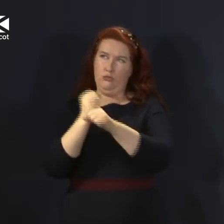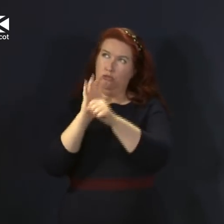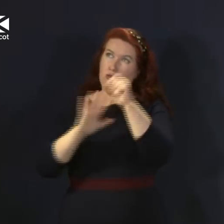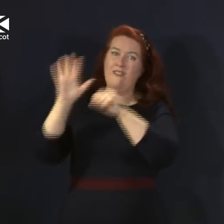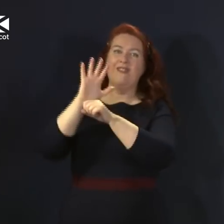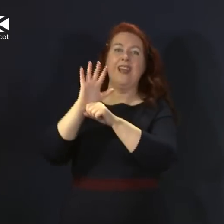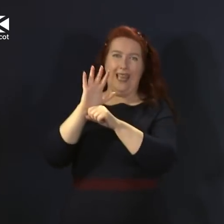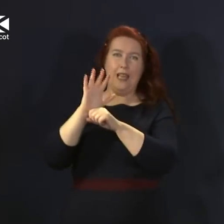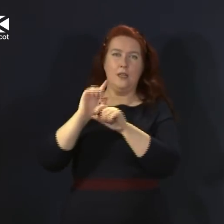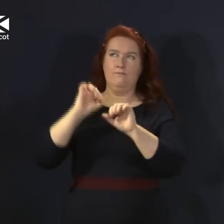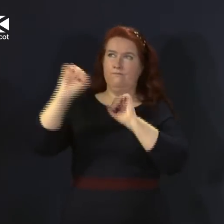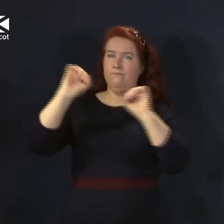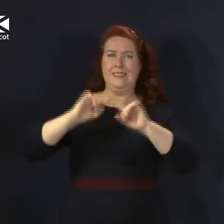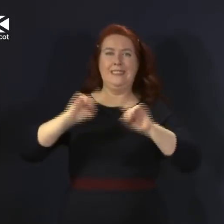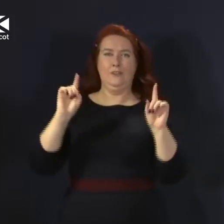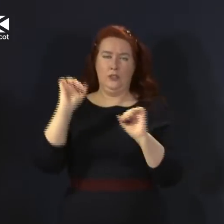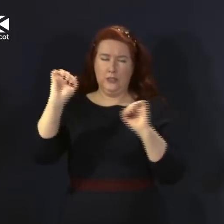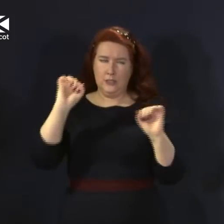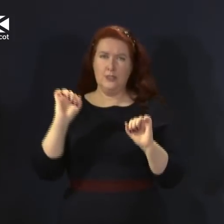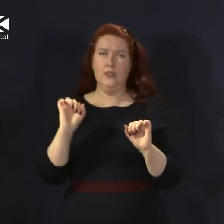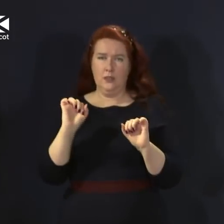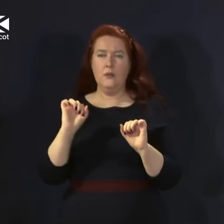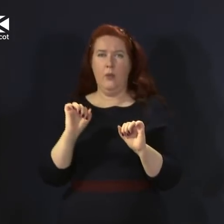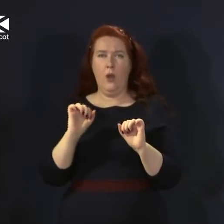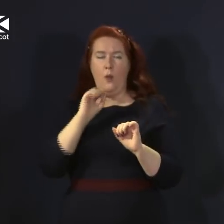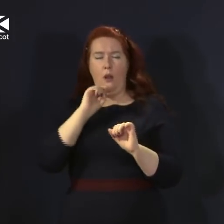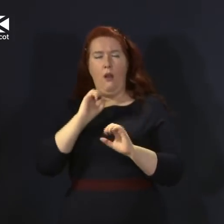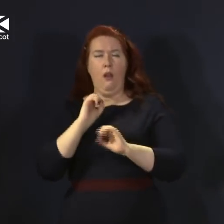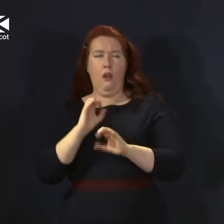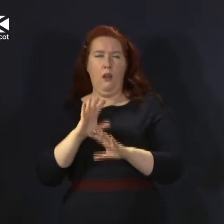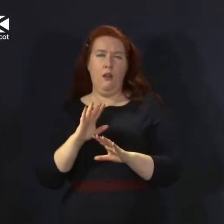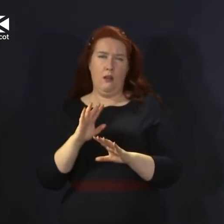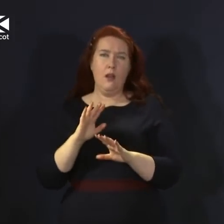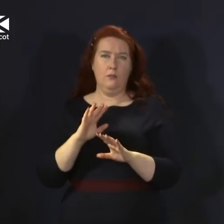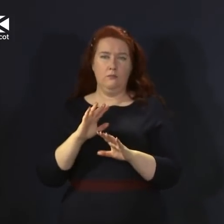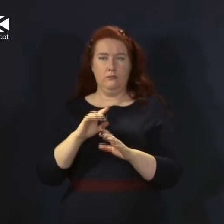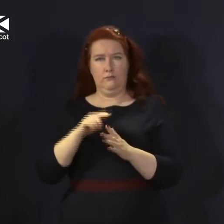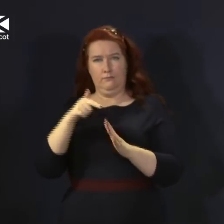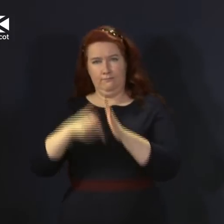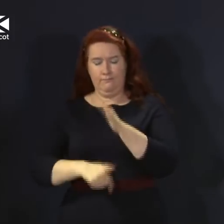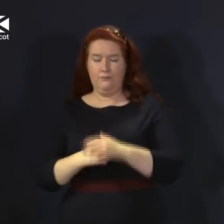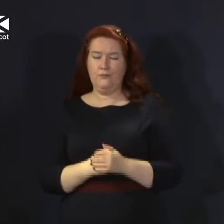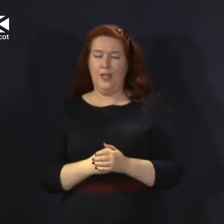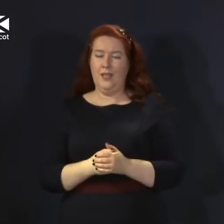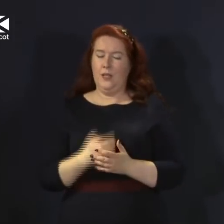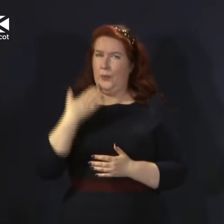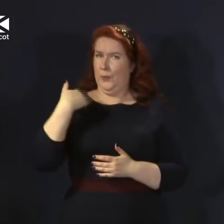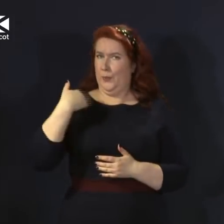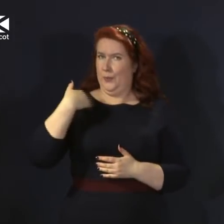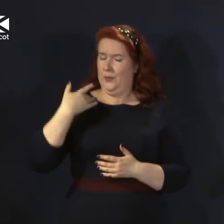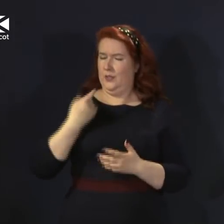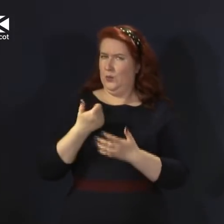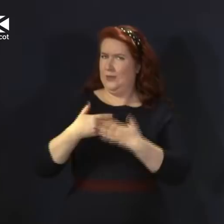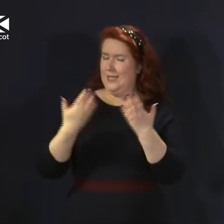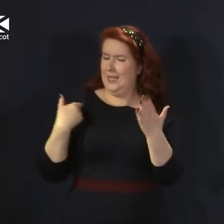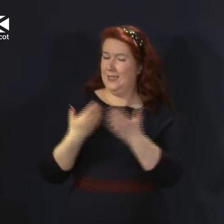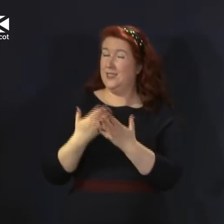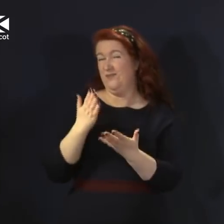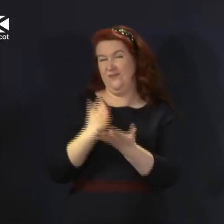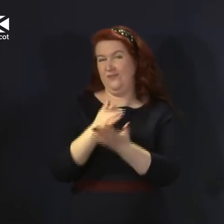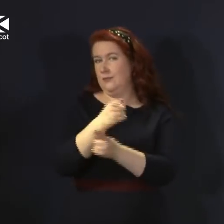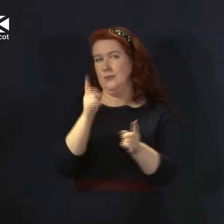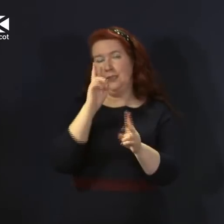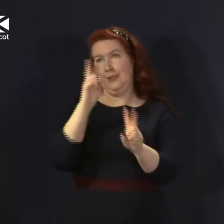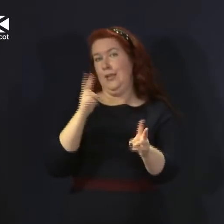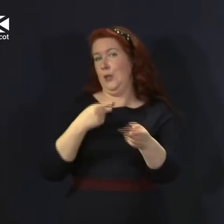which I will flag up now but cover in more detail later on. In recent days, as you will have undoubtedly seen in